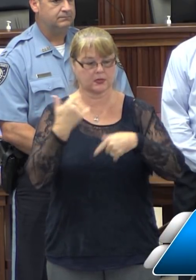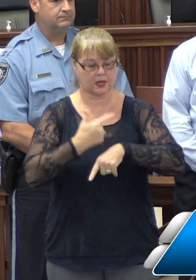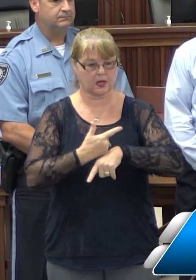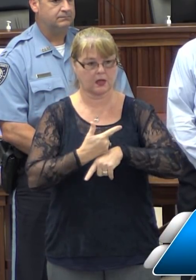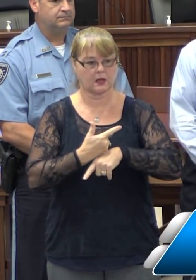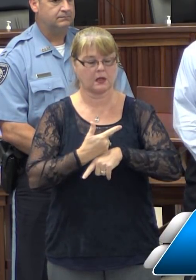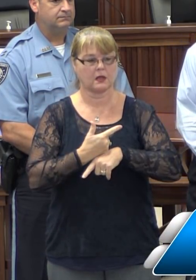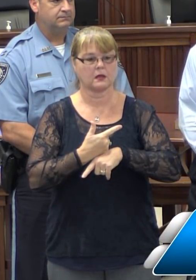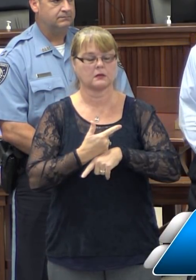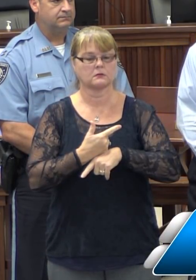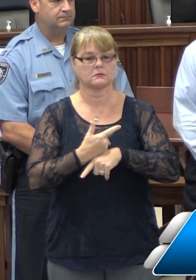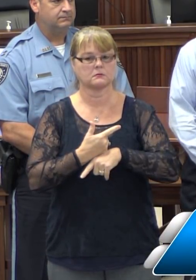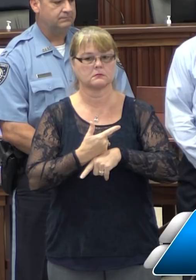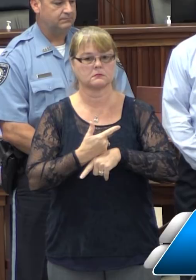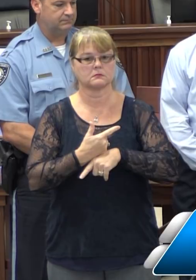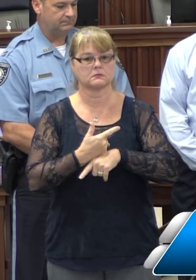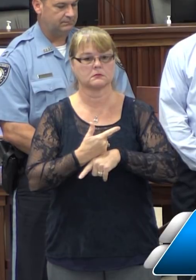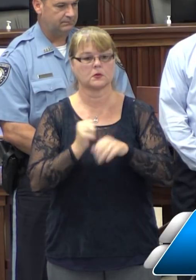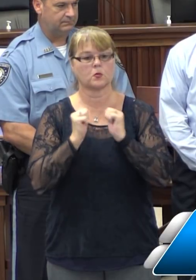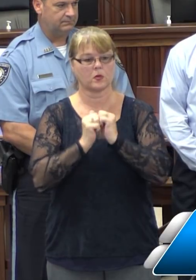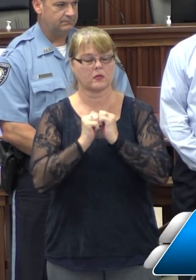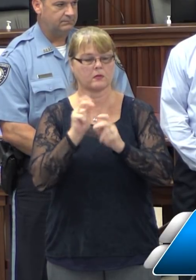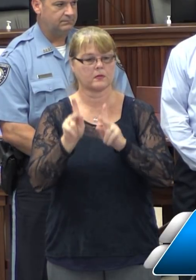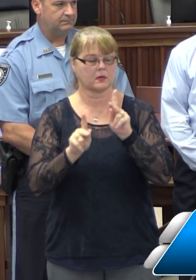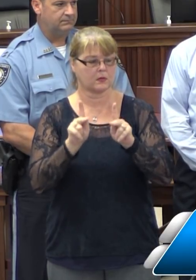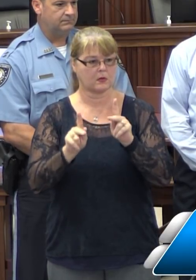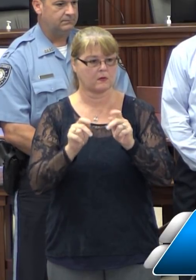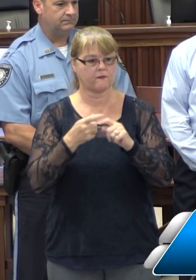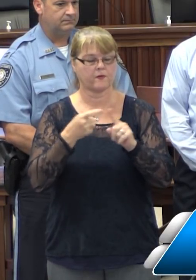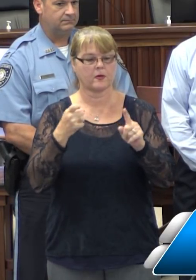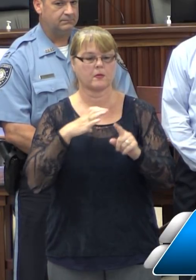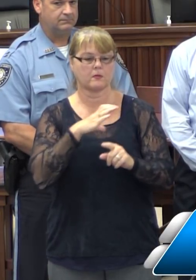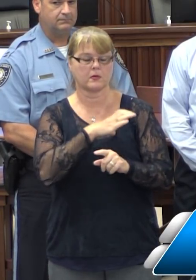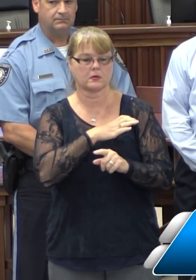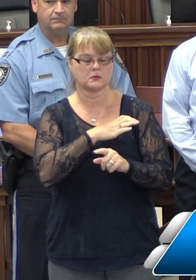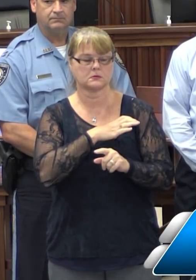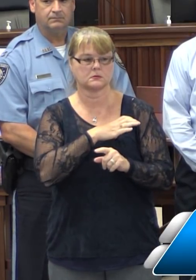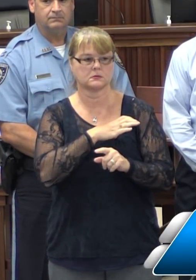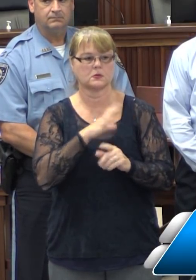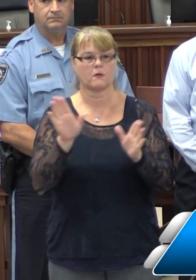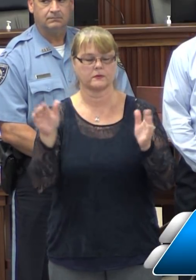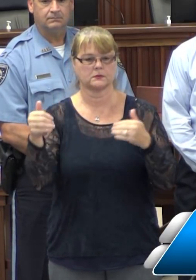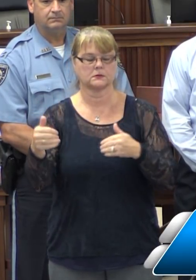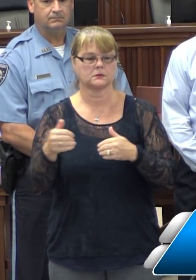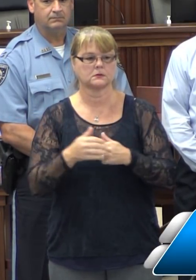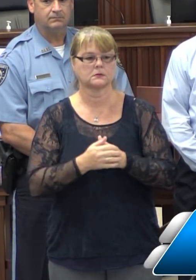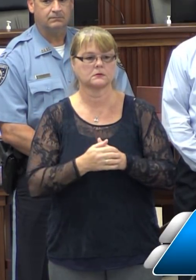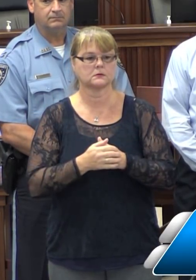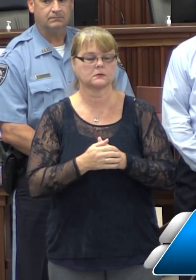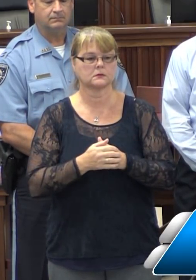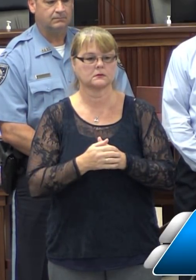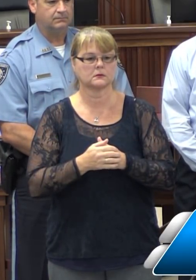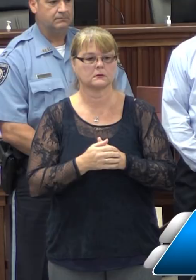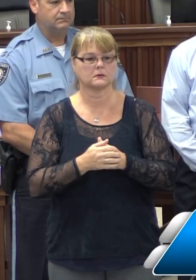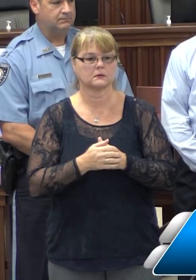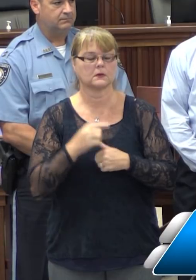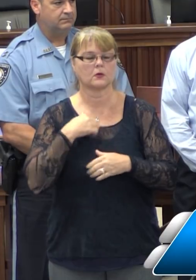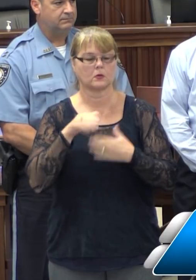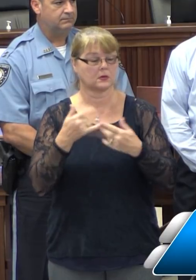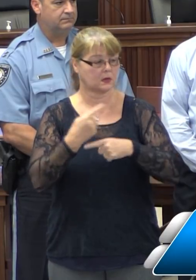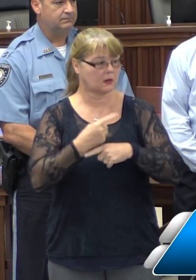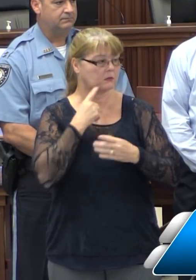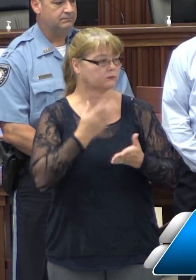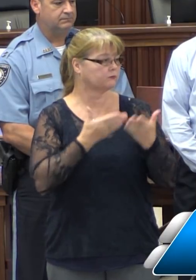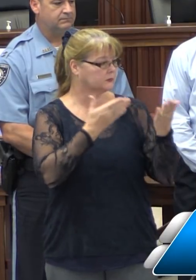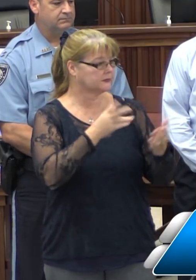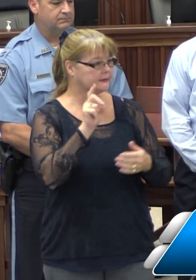today, along with folks from the Congressman's office. So we appreciate all their attending today. So with that, I'll go ahead and turn